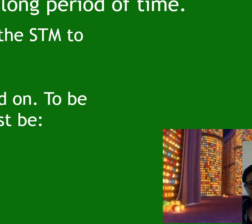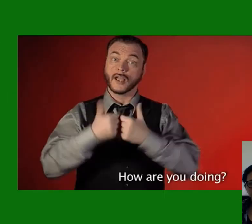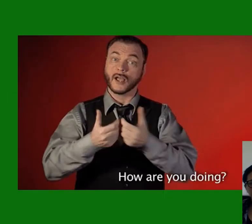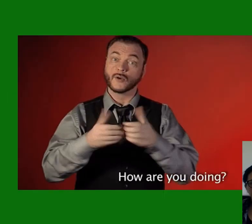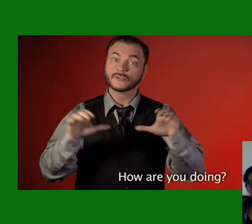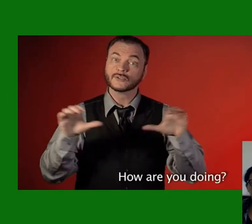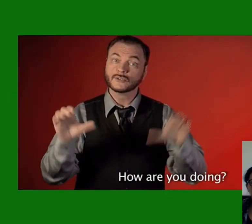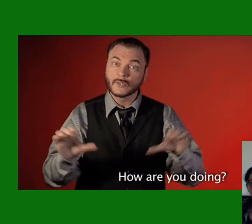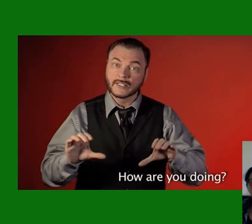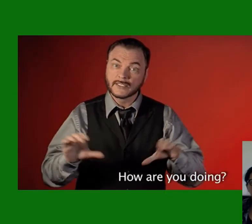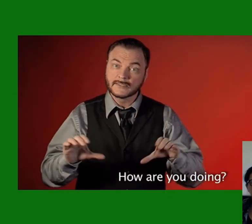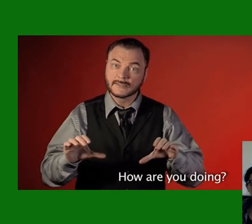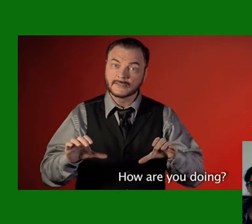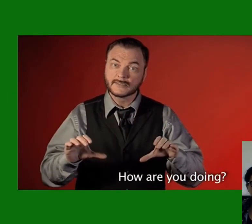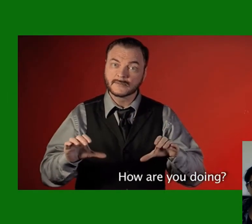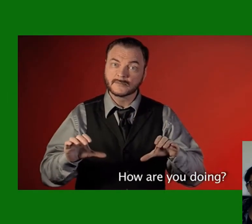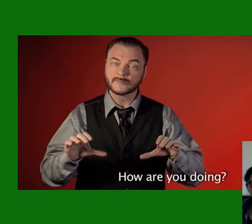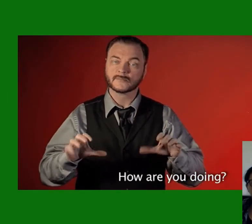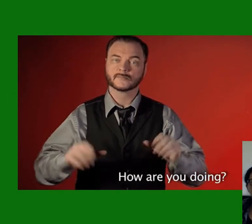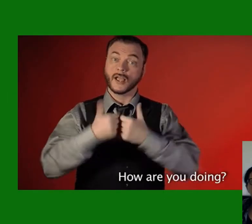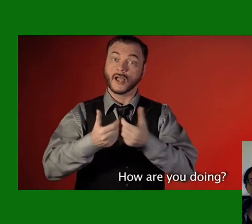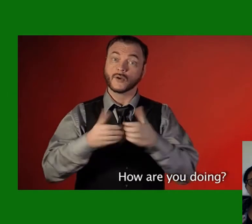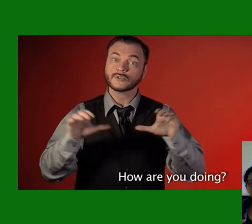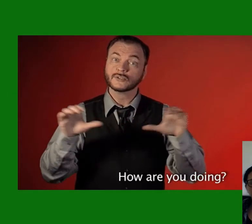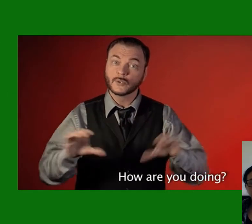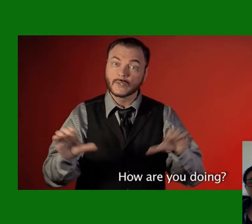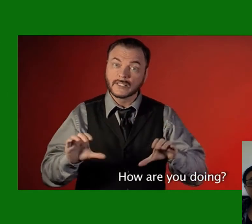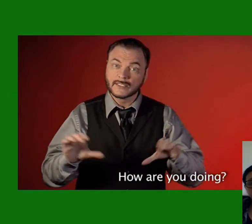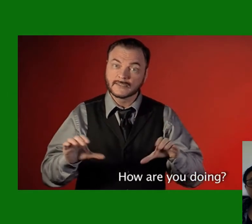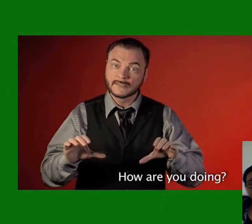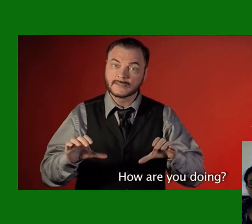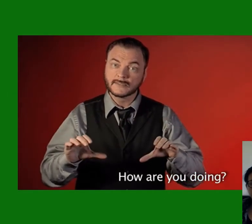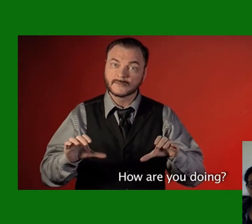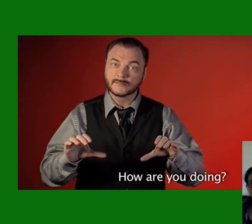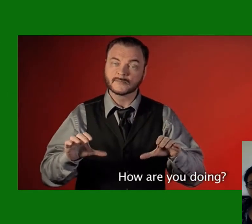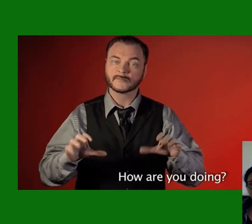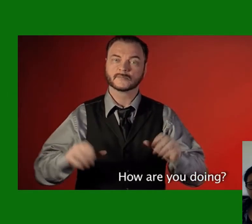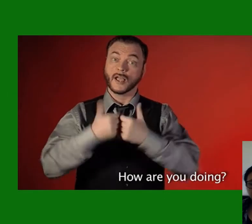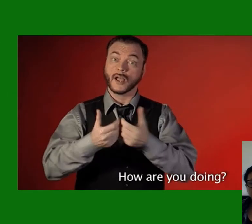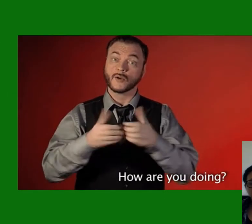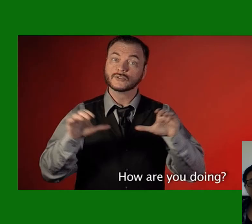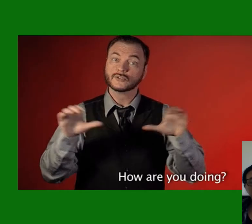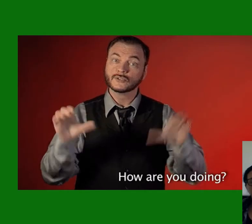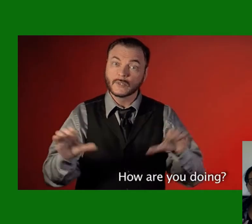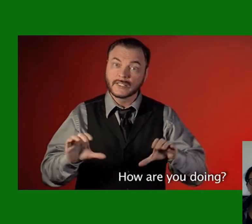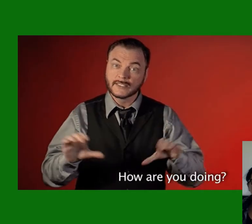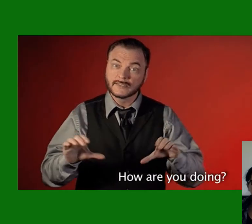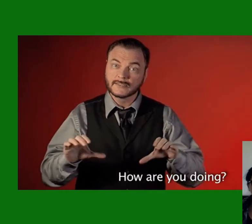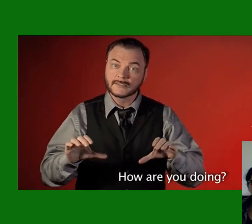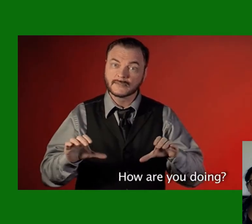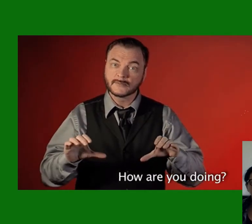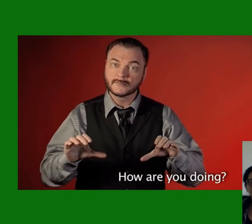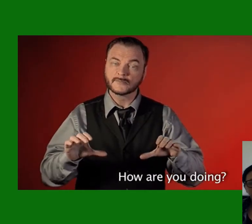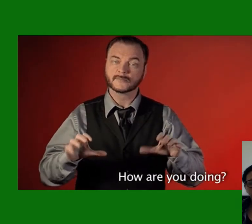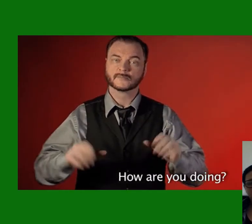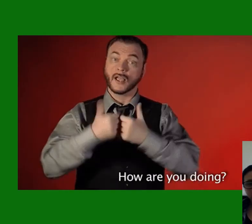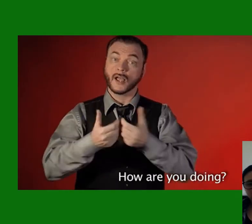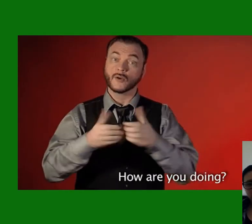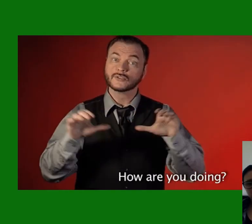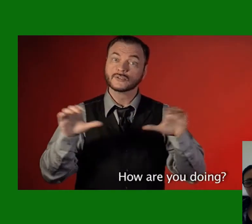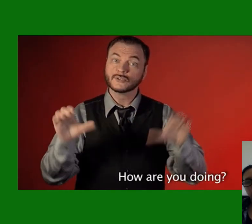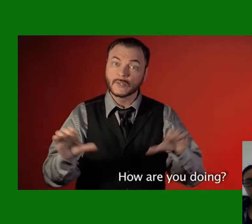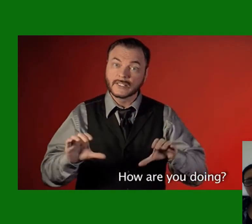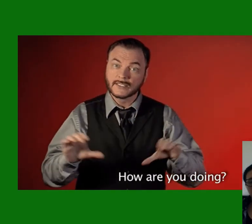yet. Okay, so rehearsal is information that is repeated over and over again. Basically, the more times you say or do something, it will